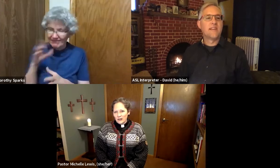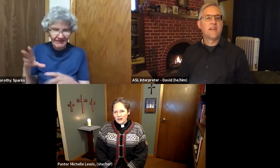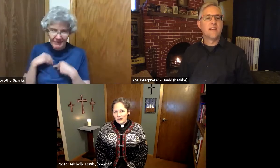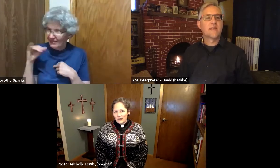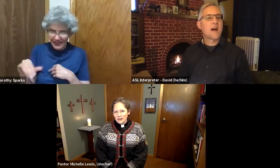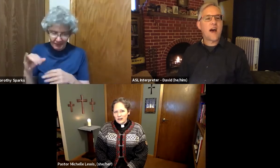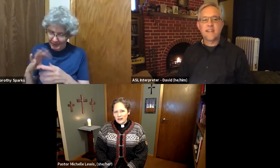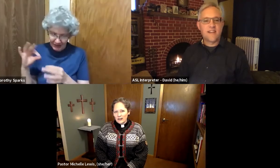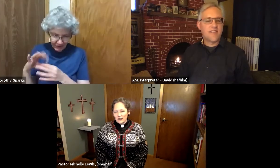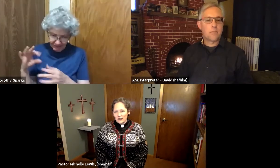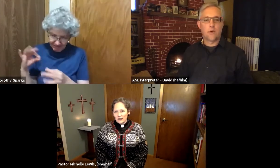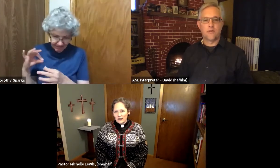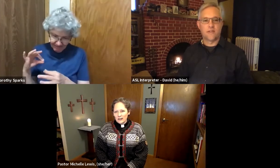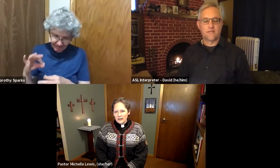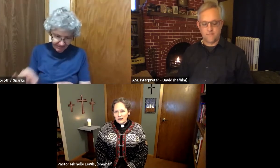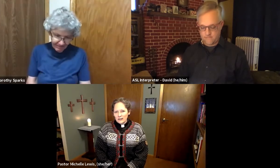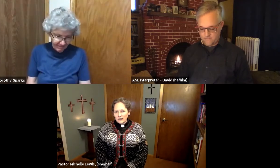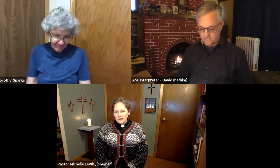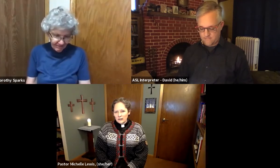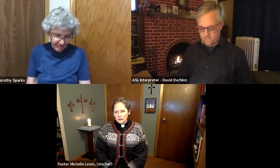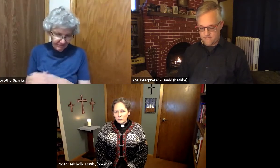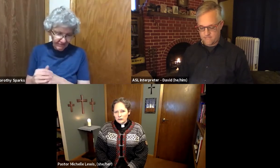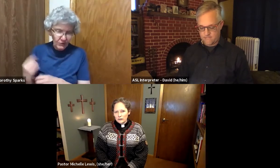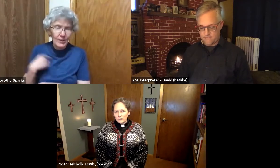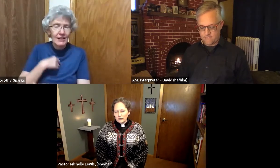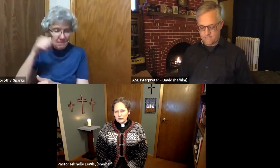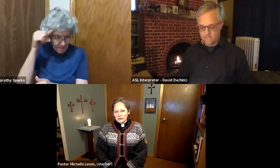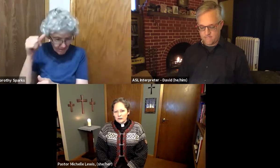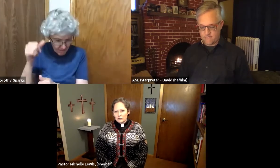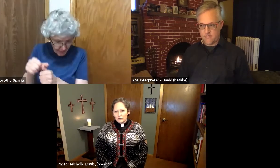or that God needed that person.